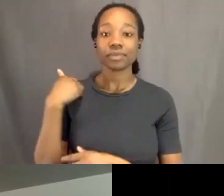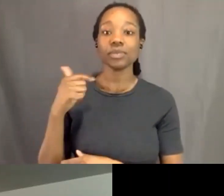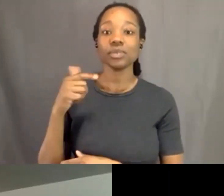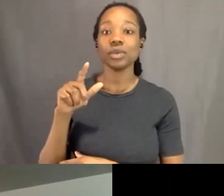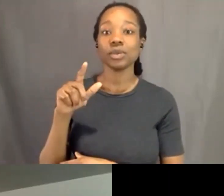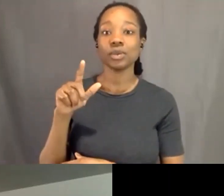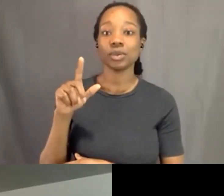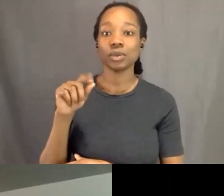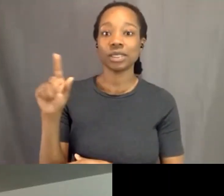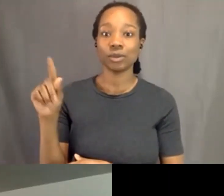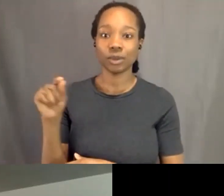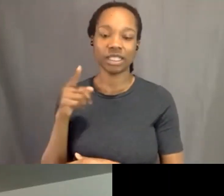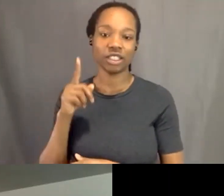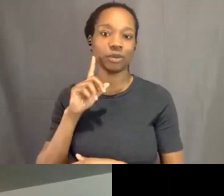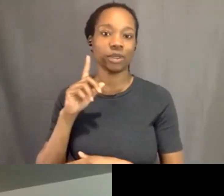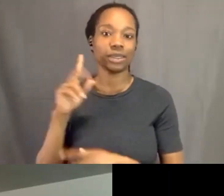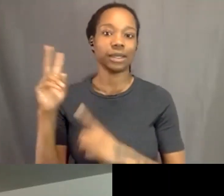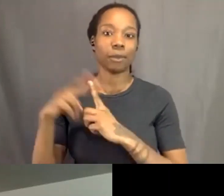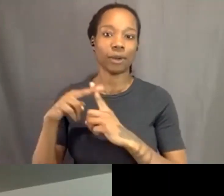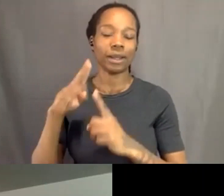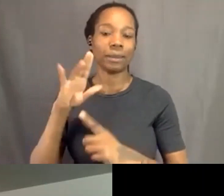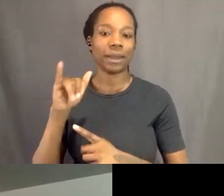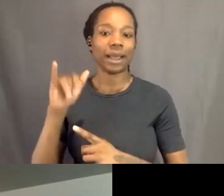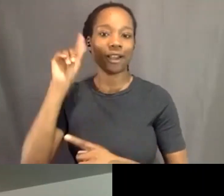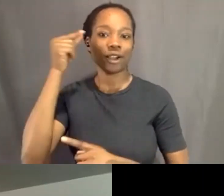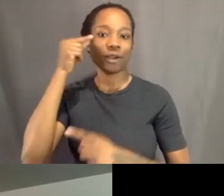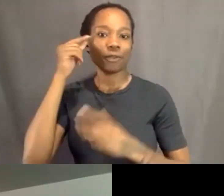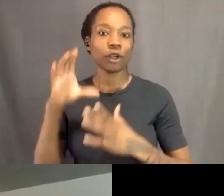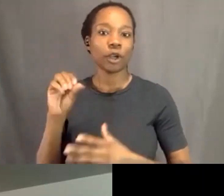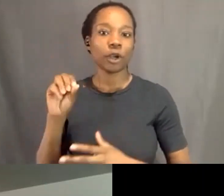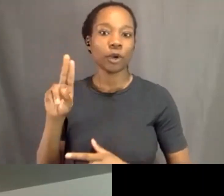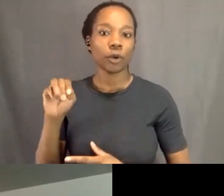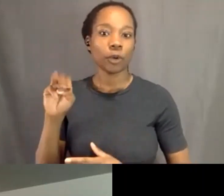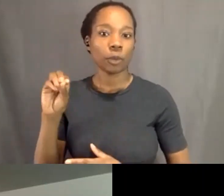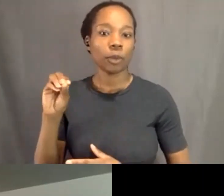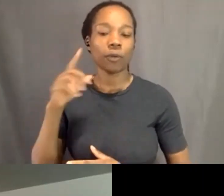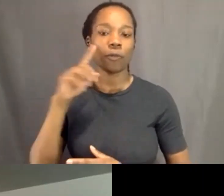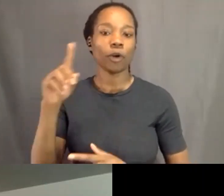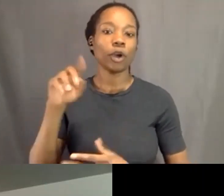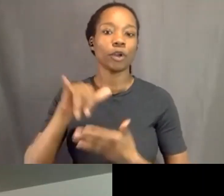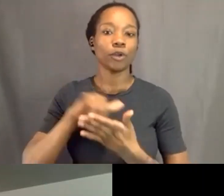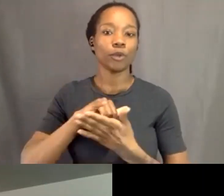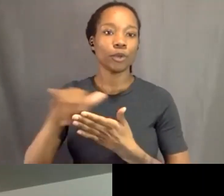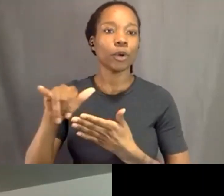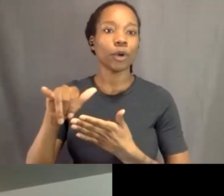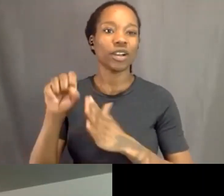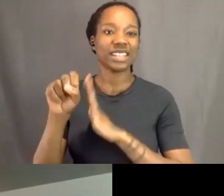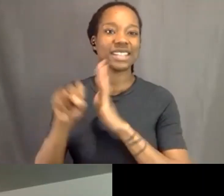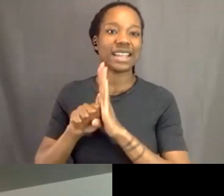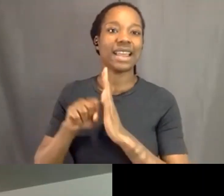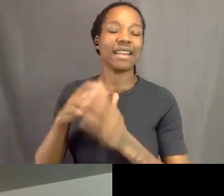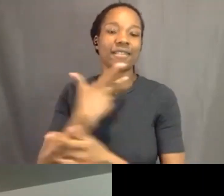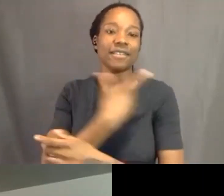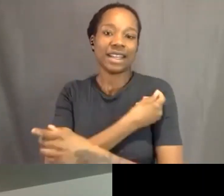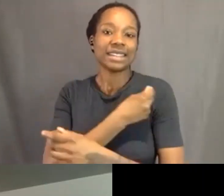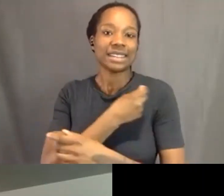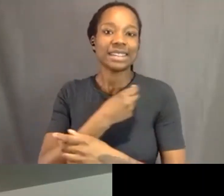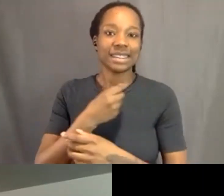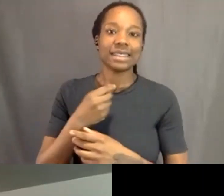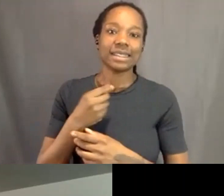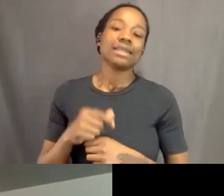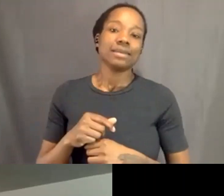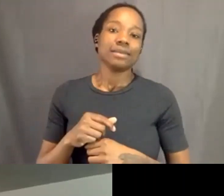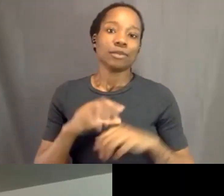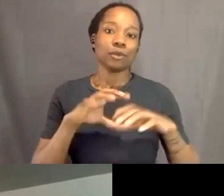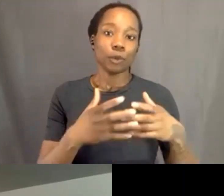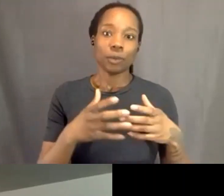State Vaccine Equity Task Force. This group is charged with breaking down barriers to COVID-19 vaccination and with ensuring that there is